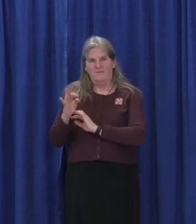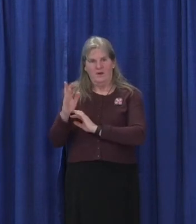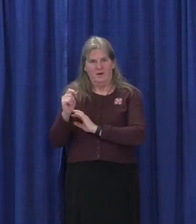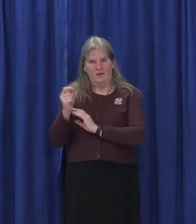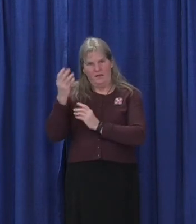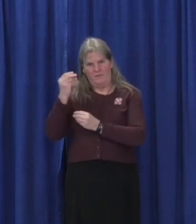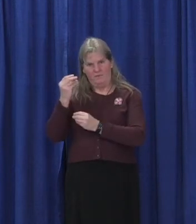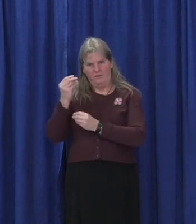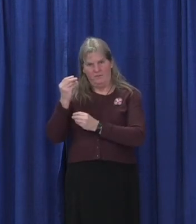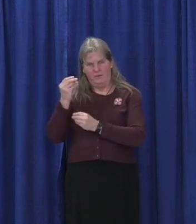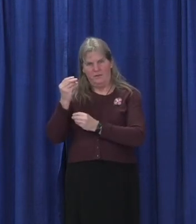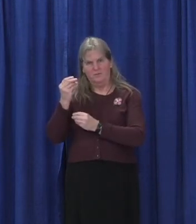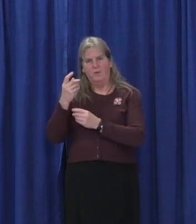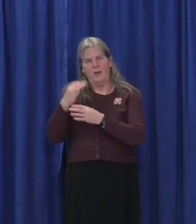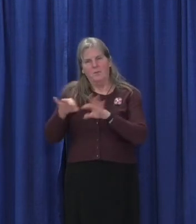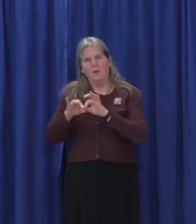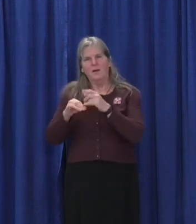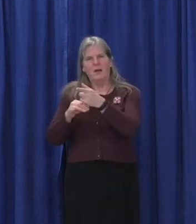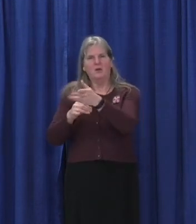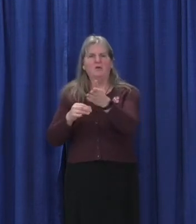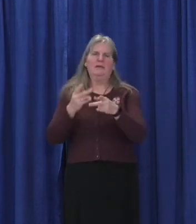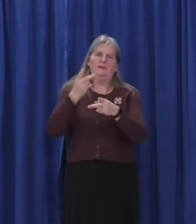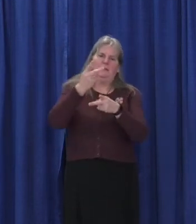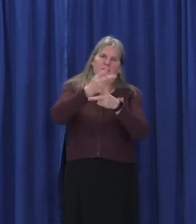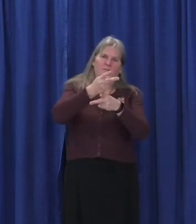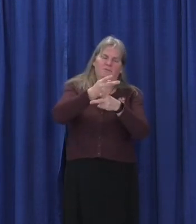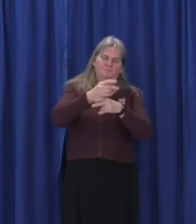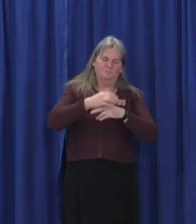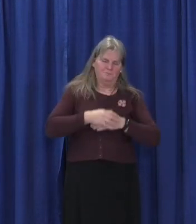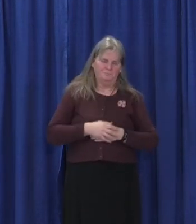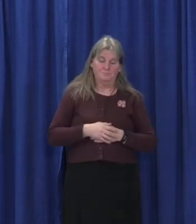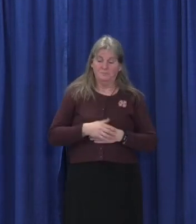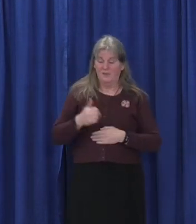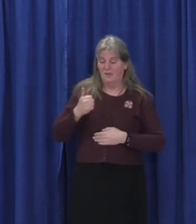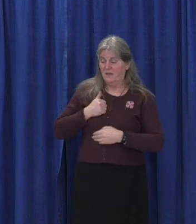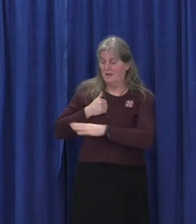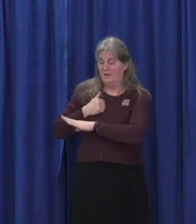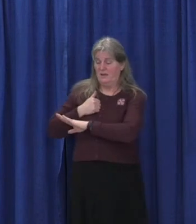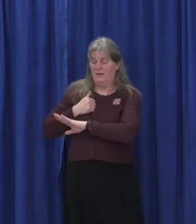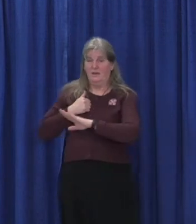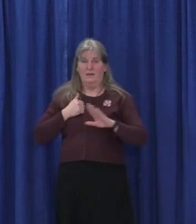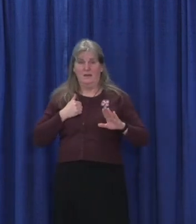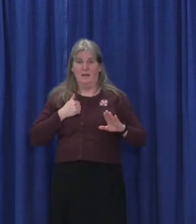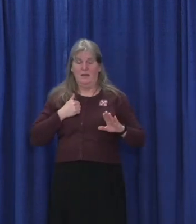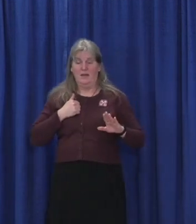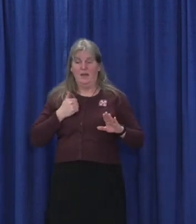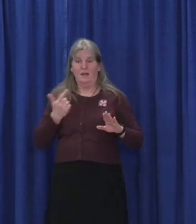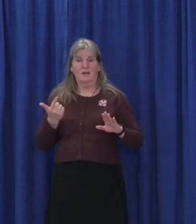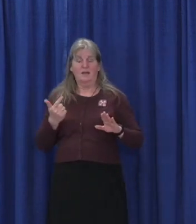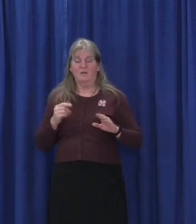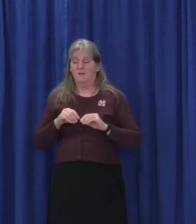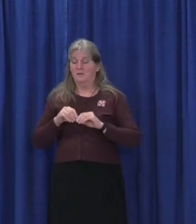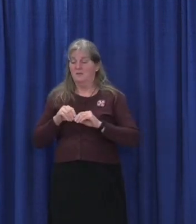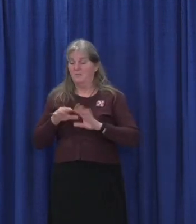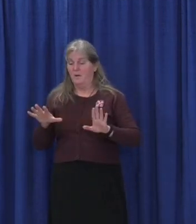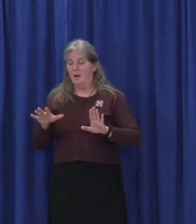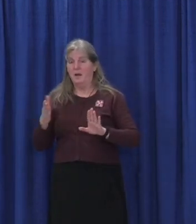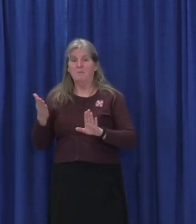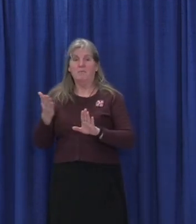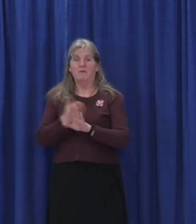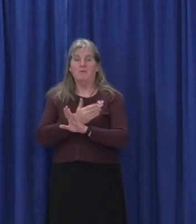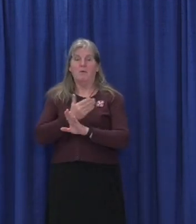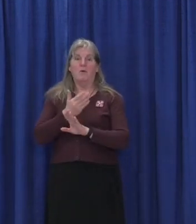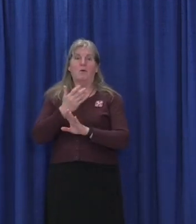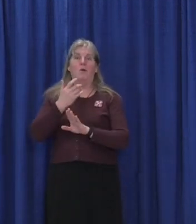is important because certainly across the country, we know that the spread occurs before you're really aware of